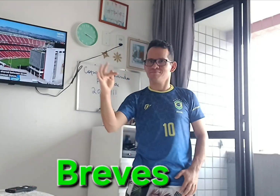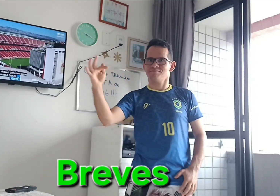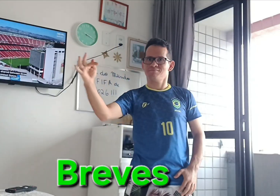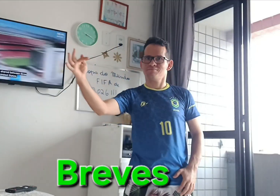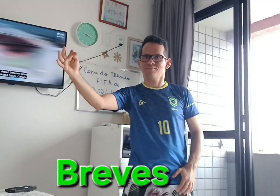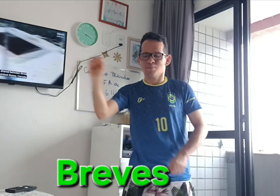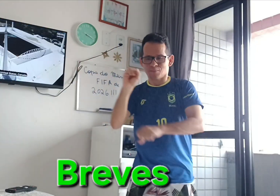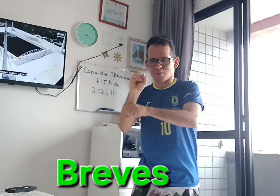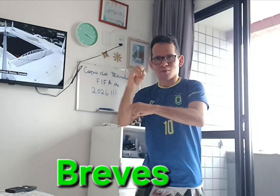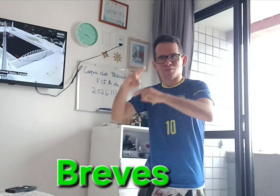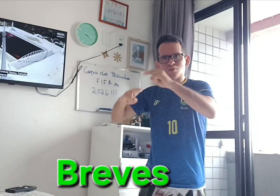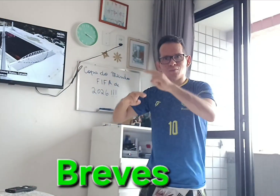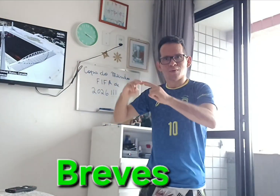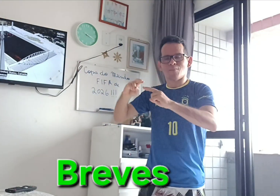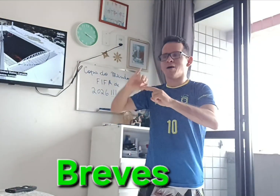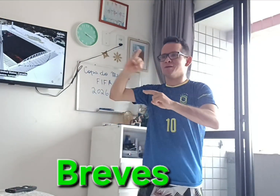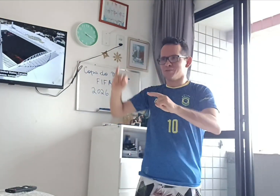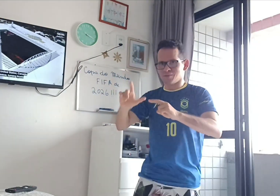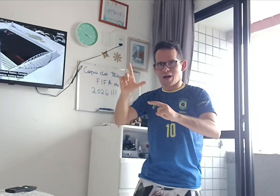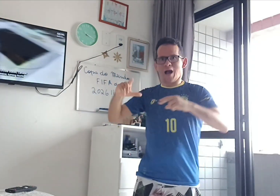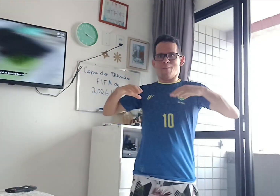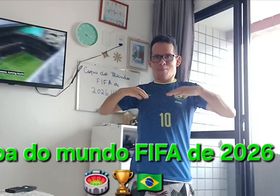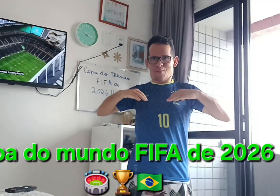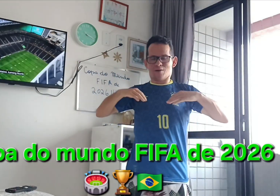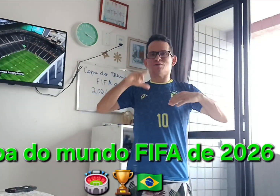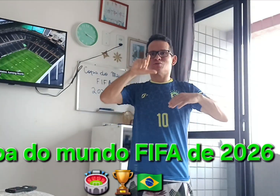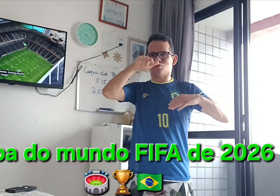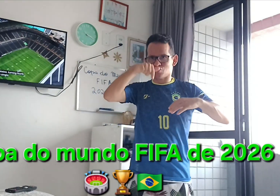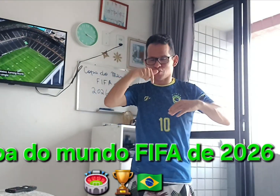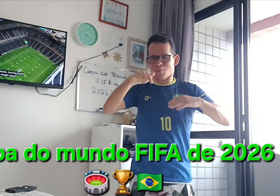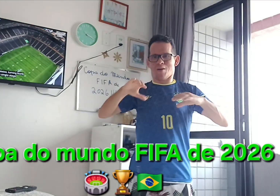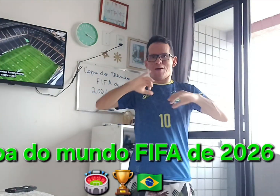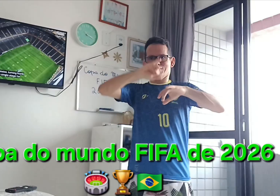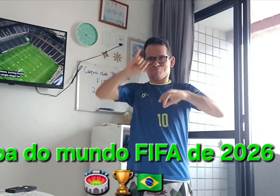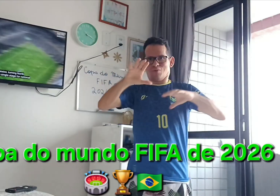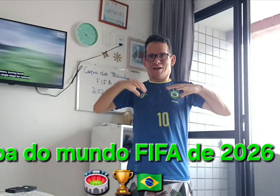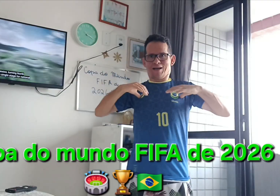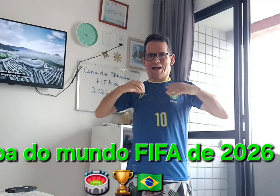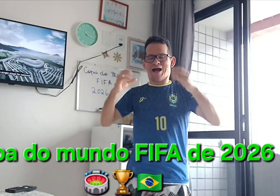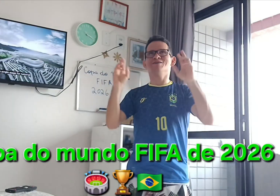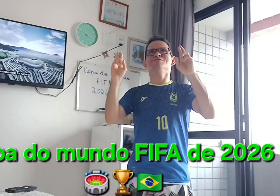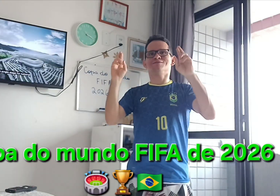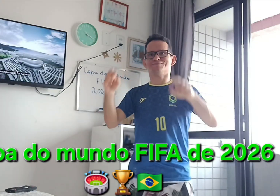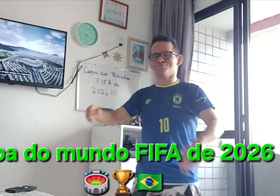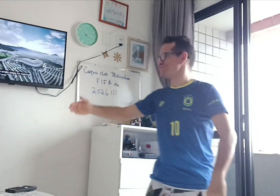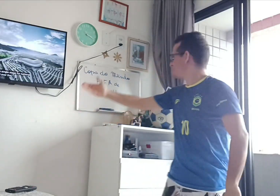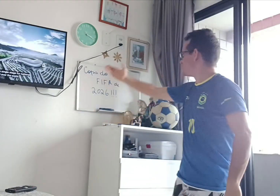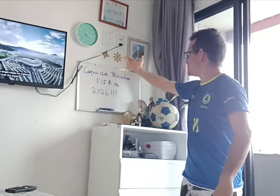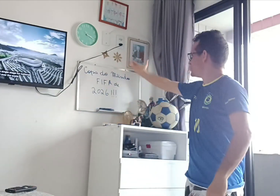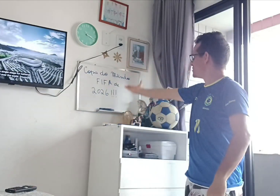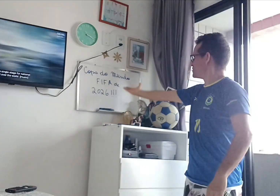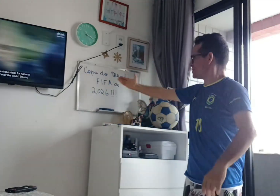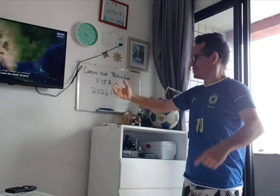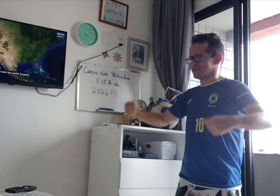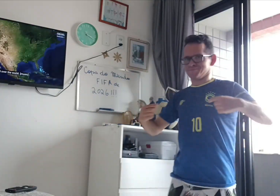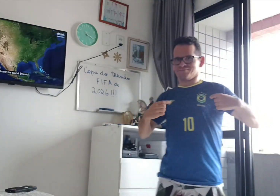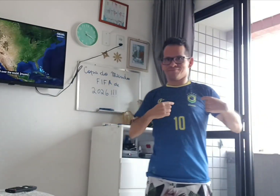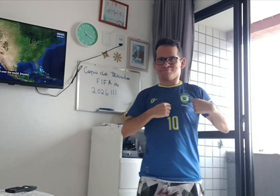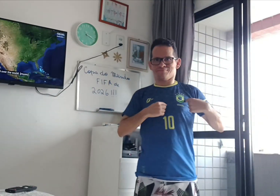States, Canada, and Mexico, turning North America into a single stage for national teams from all over the world. In 2026,